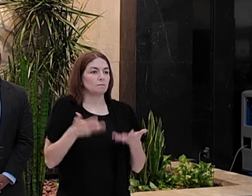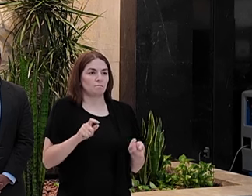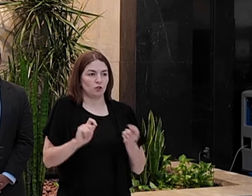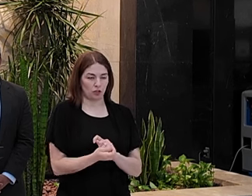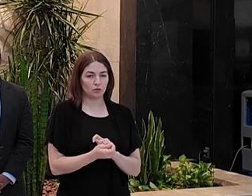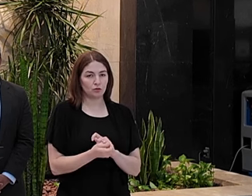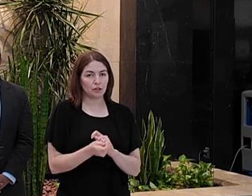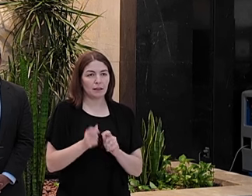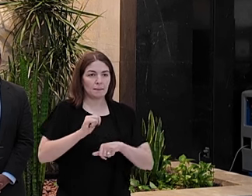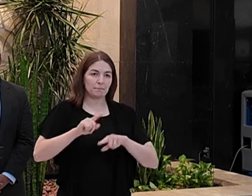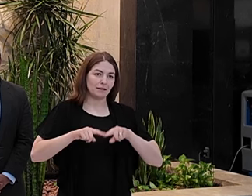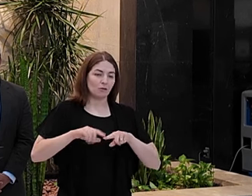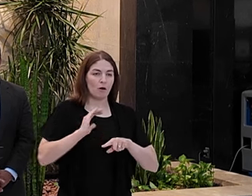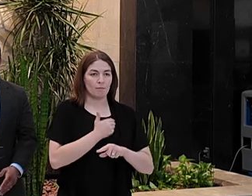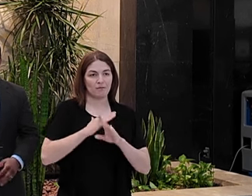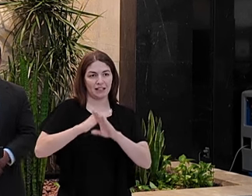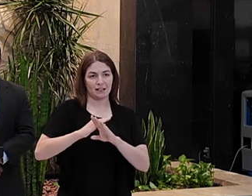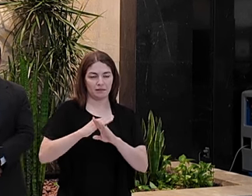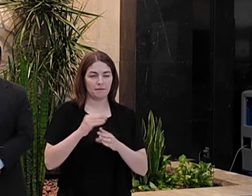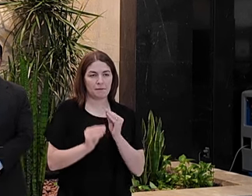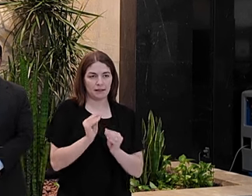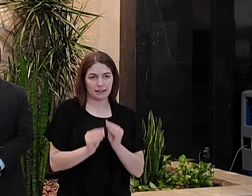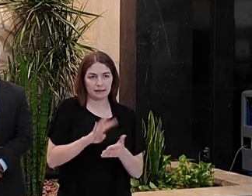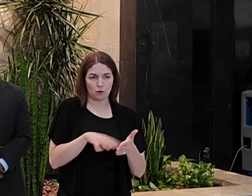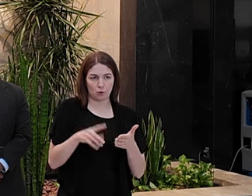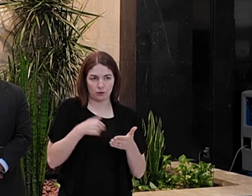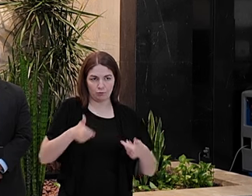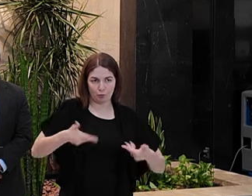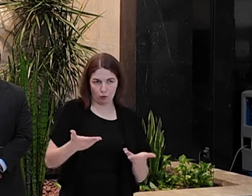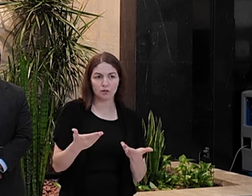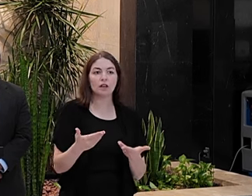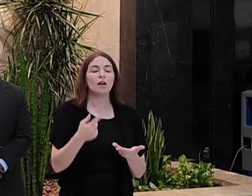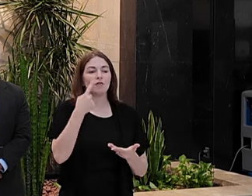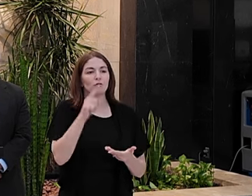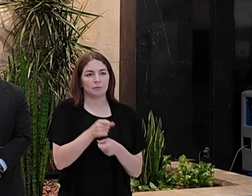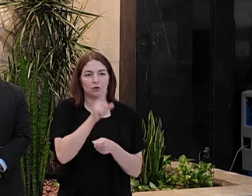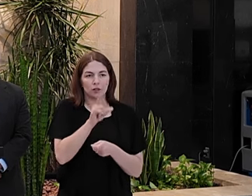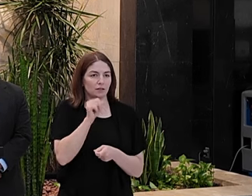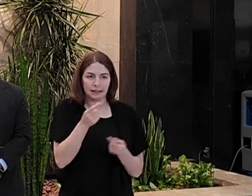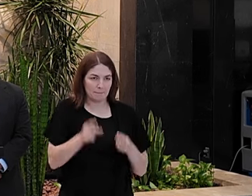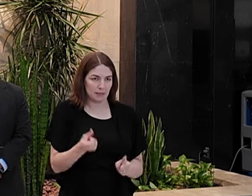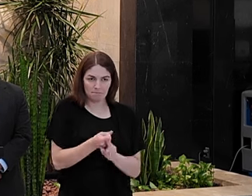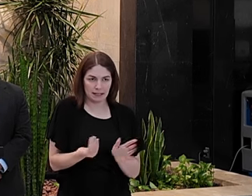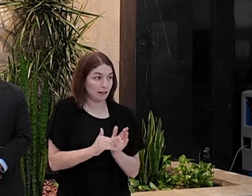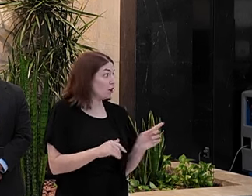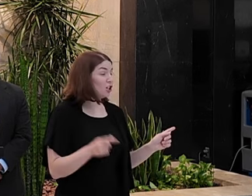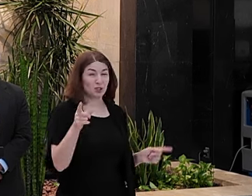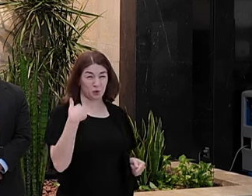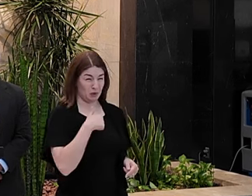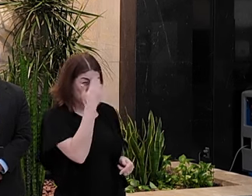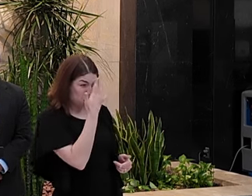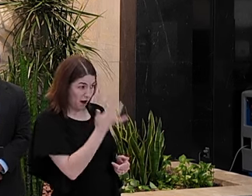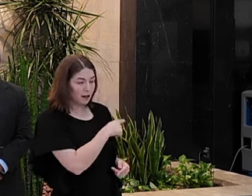preventive maintenance schedule we propose to do that every 4 weeks to ensure that that does not happen again. Do we know why it wasn't cleaned since We're gonna go on next. We'll